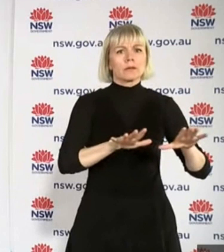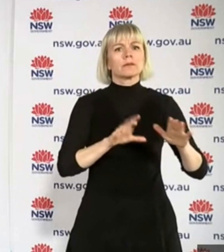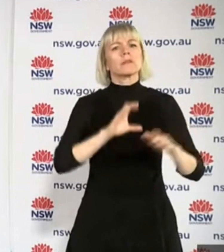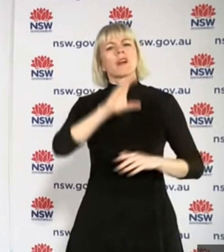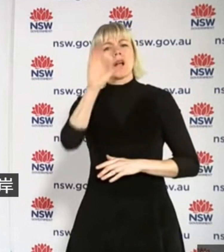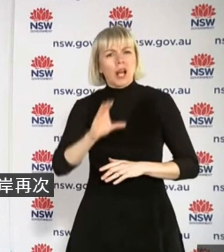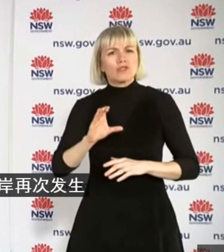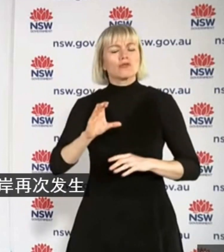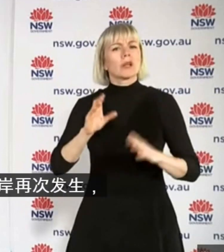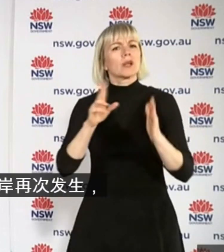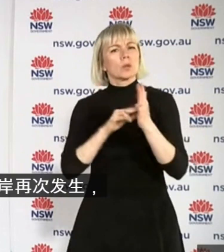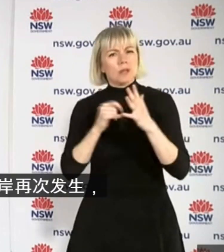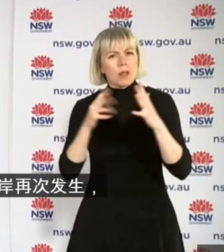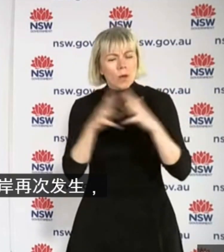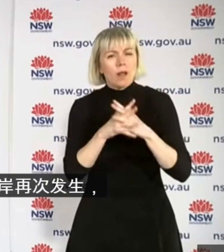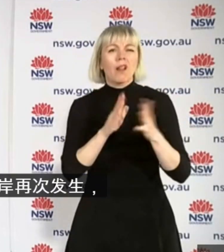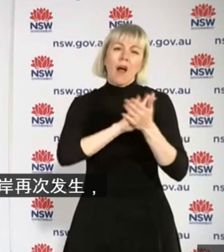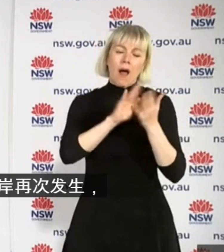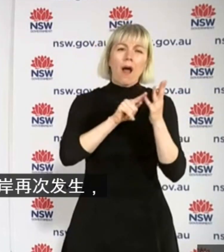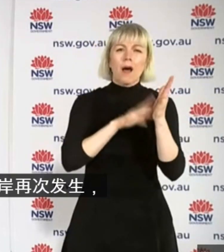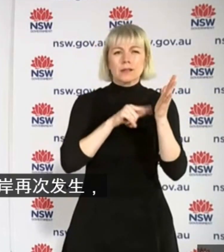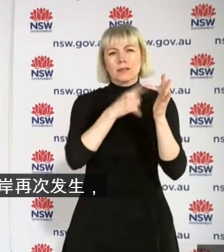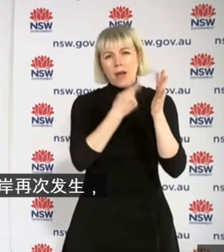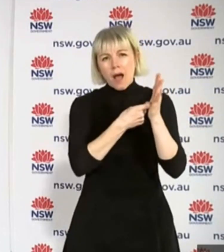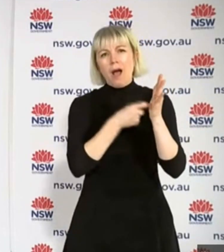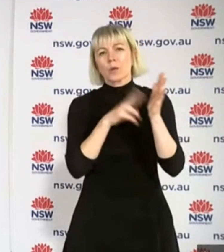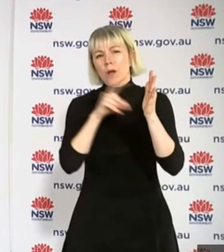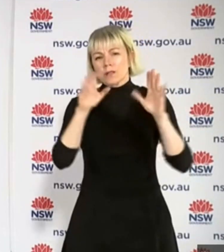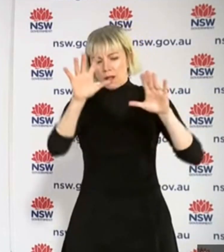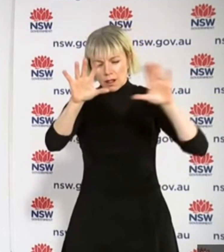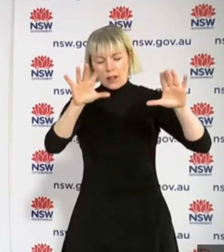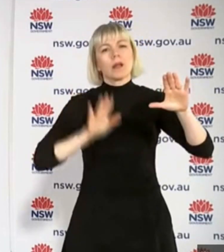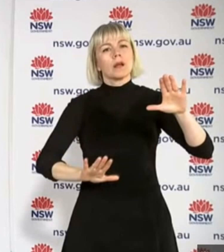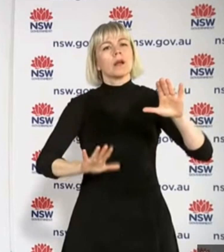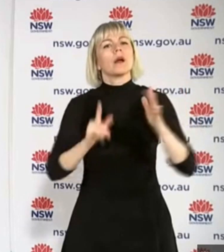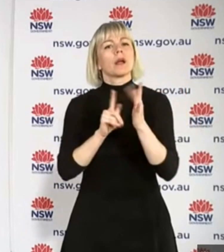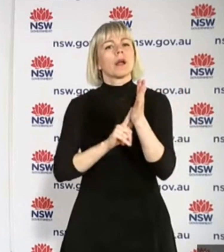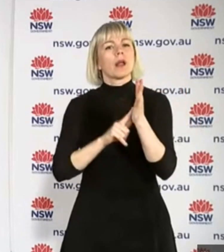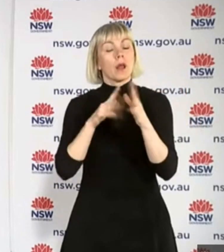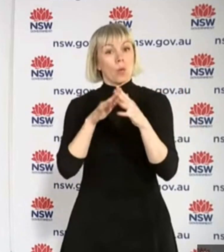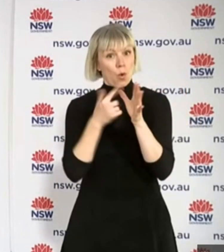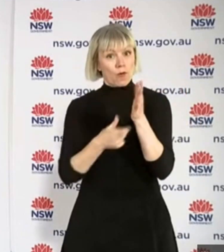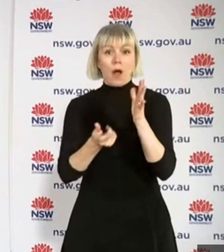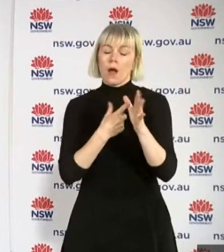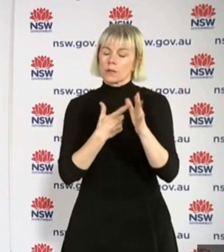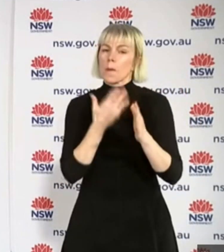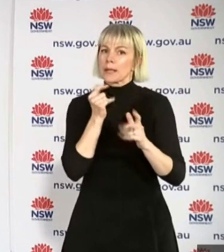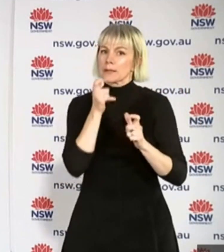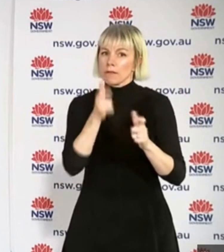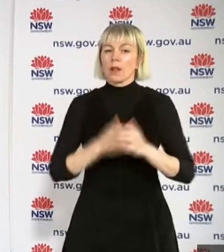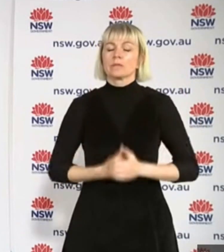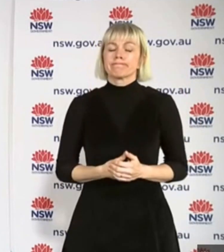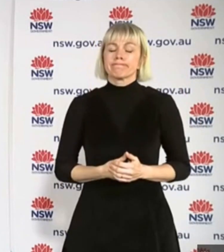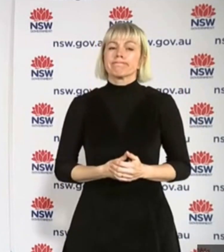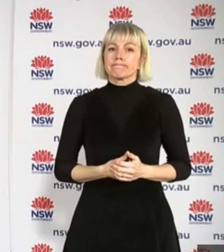that Hunter, Central Coast and Illawarra region. As the Premier had indicated, tragically, we have